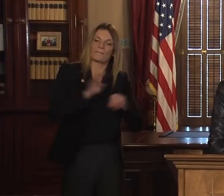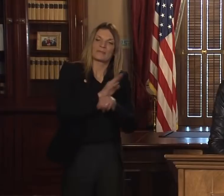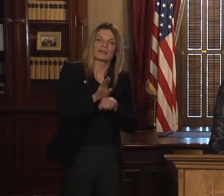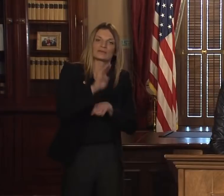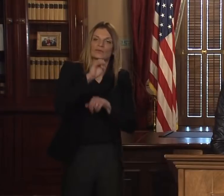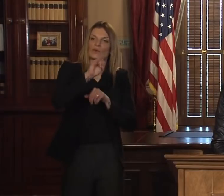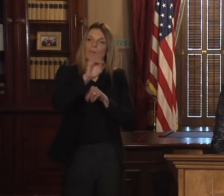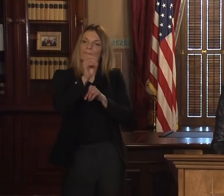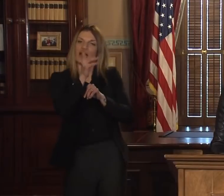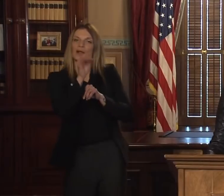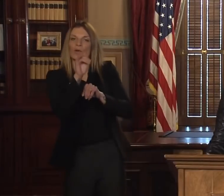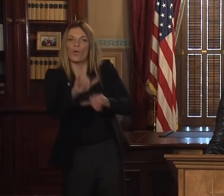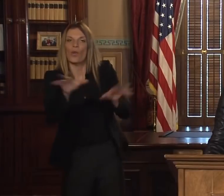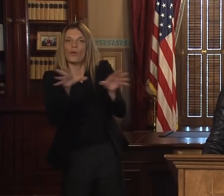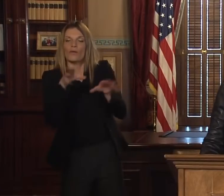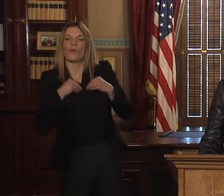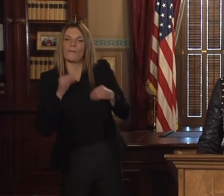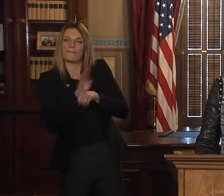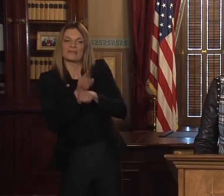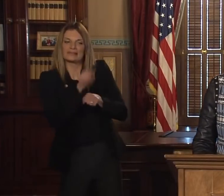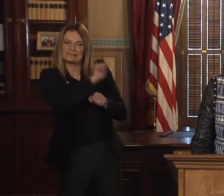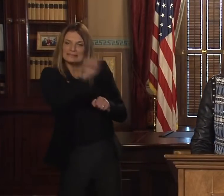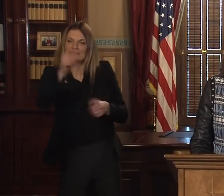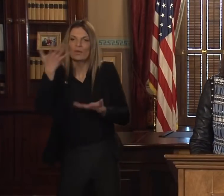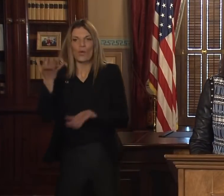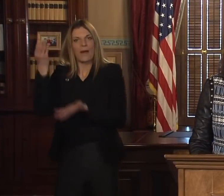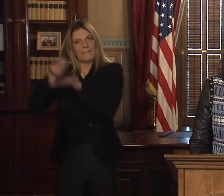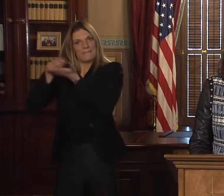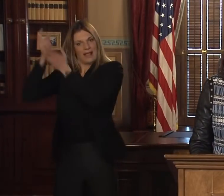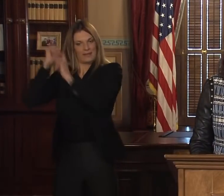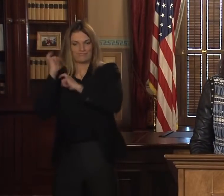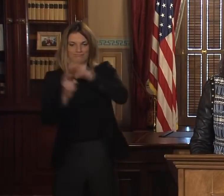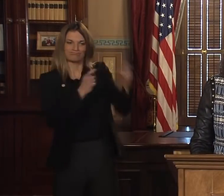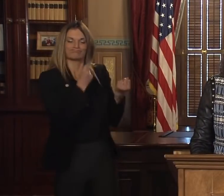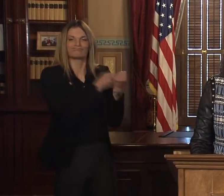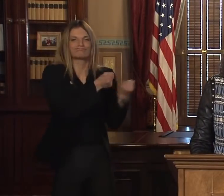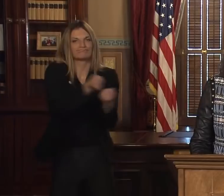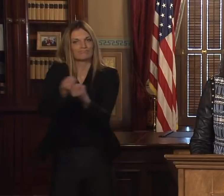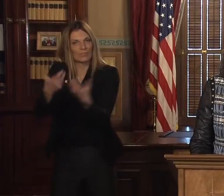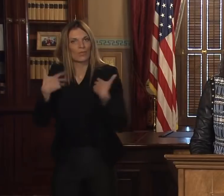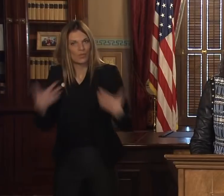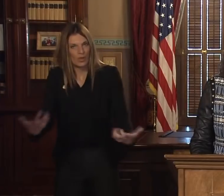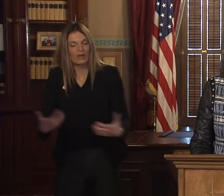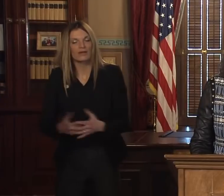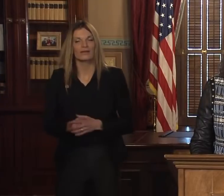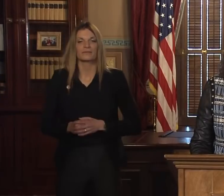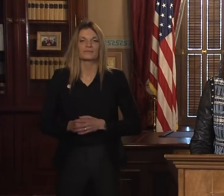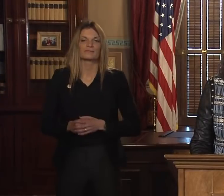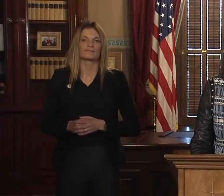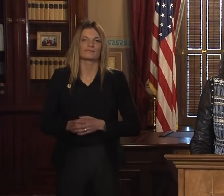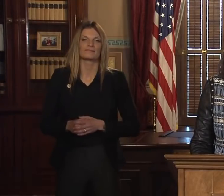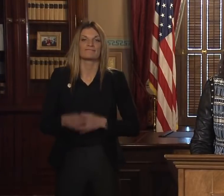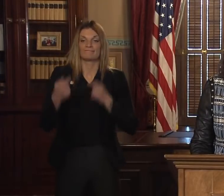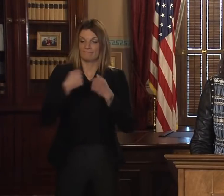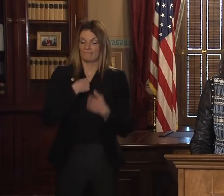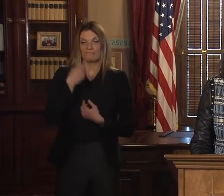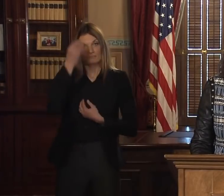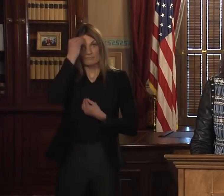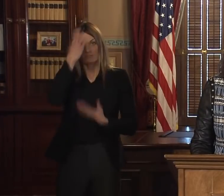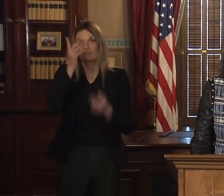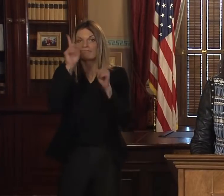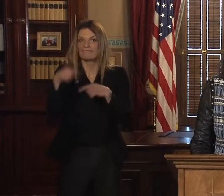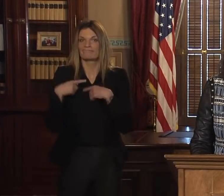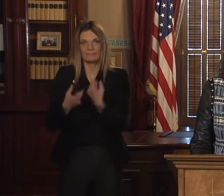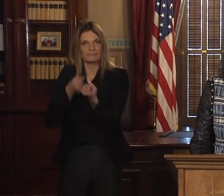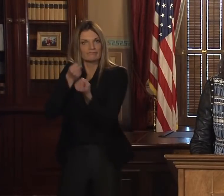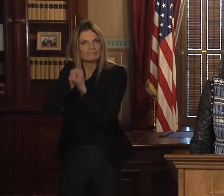our schools. My administration is continuing to take action to protect Michigan workers as cases